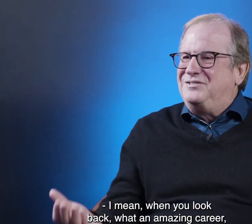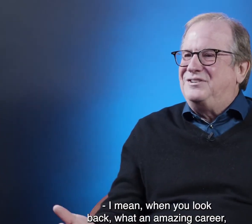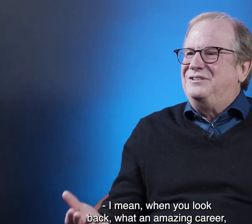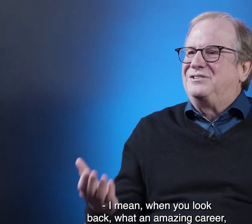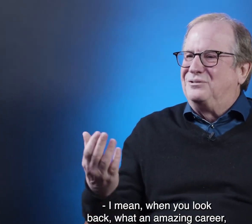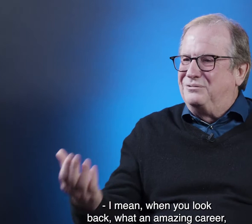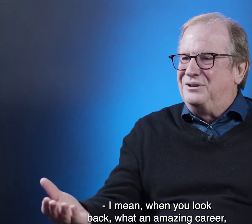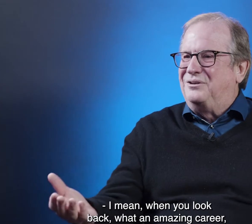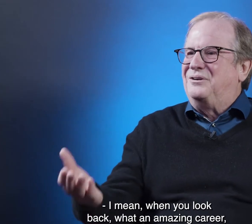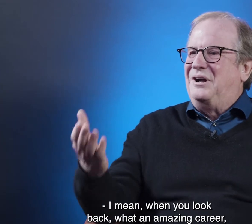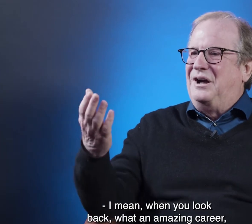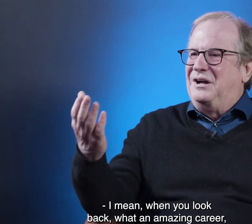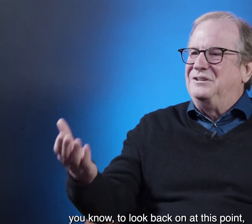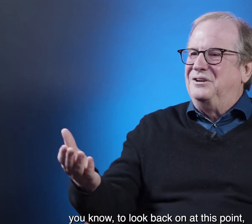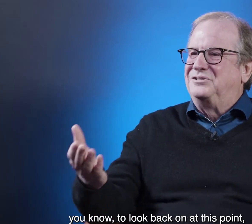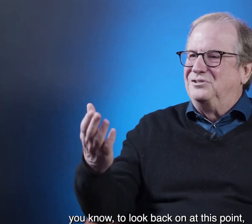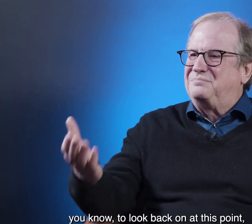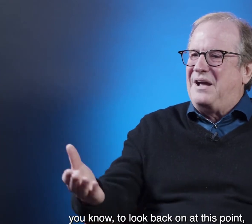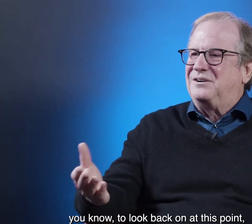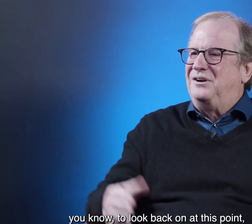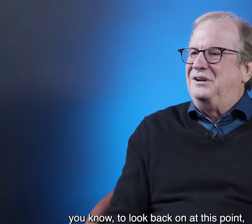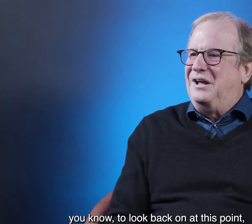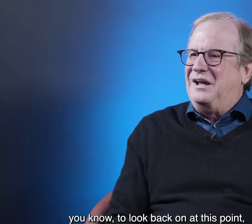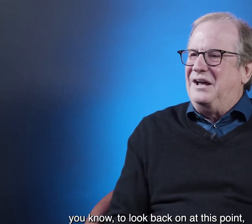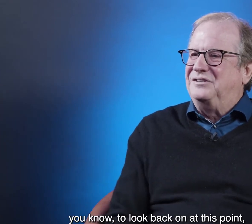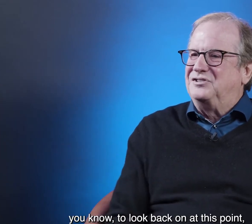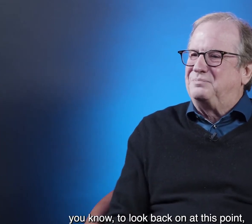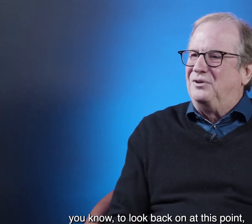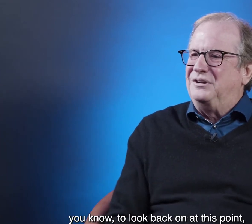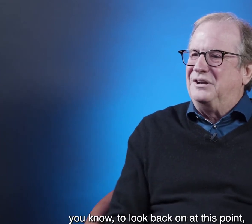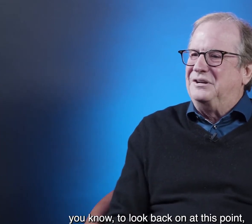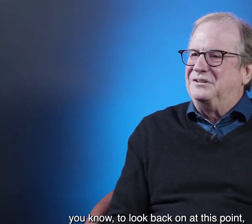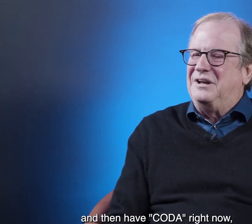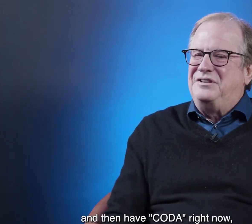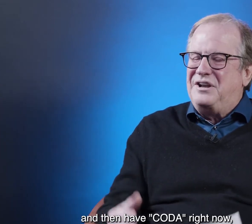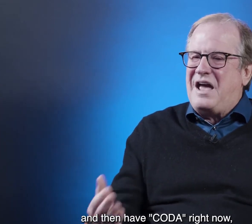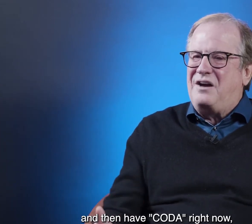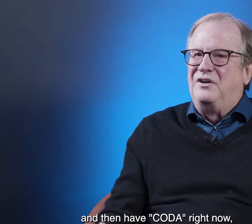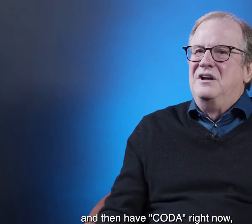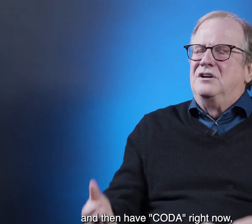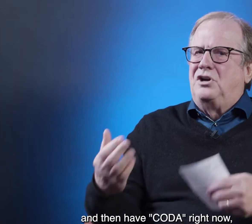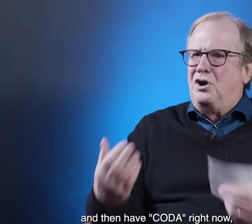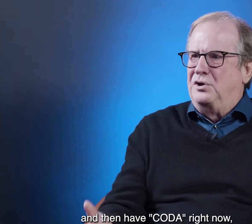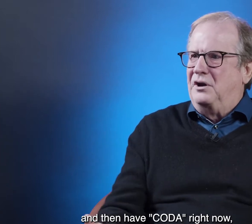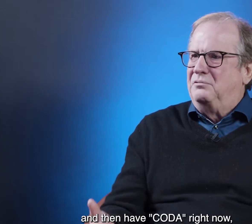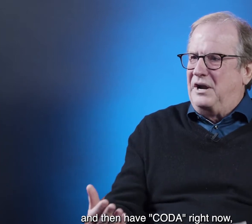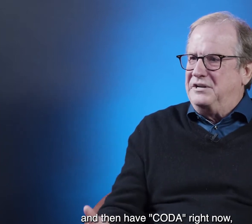amazing career, you know, to look back on at this point, and then have CODA right now,